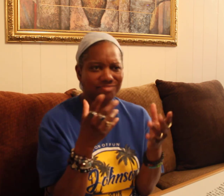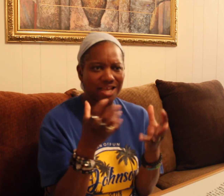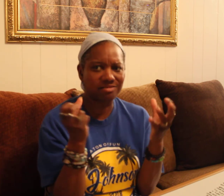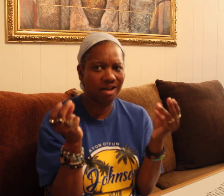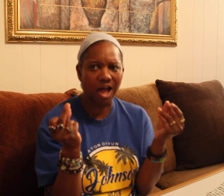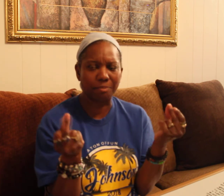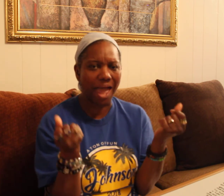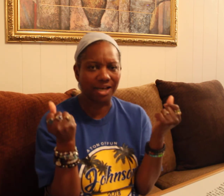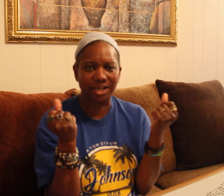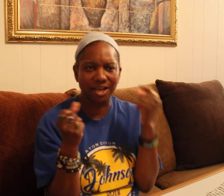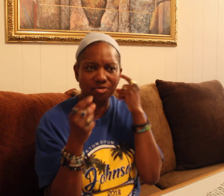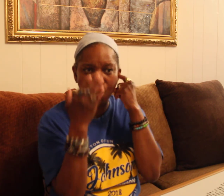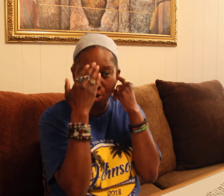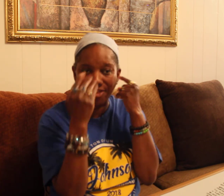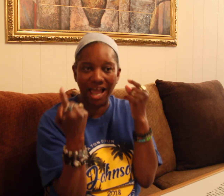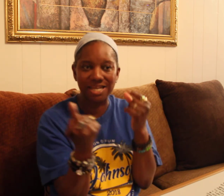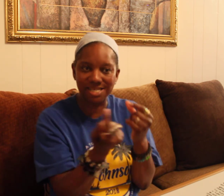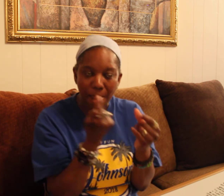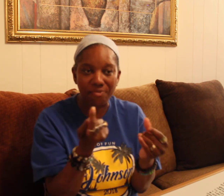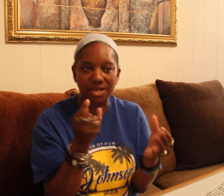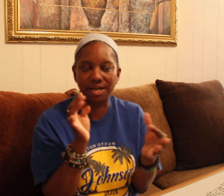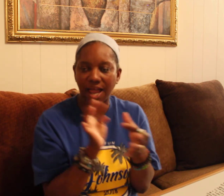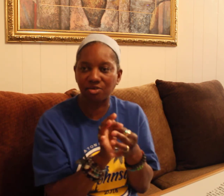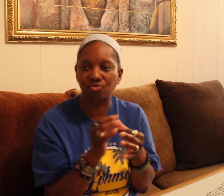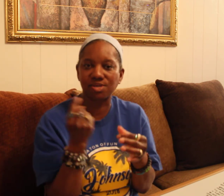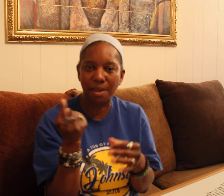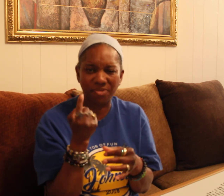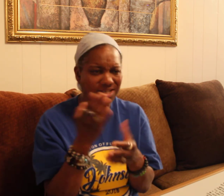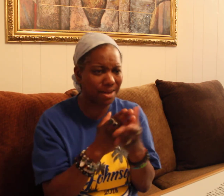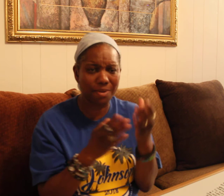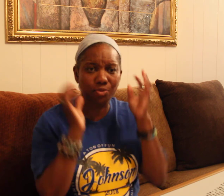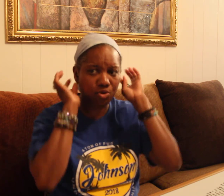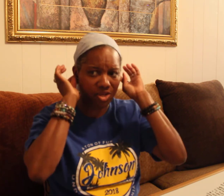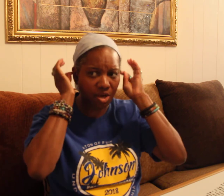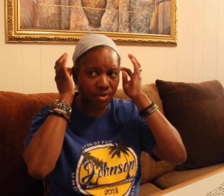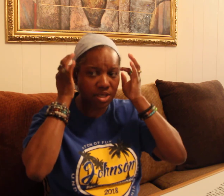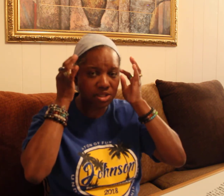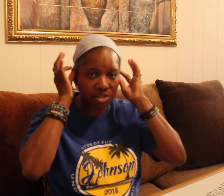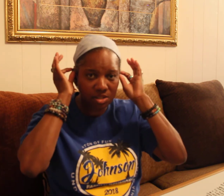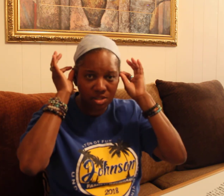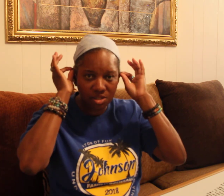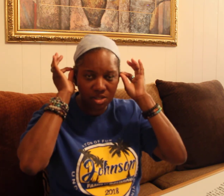That's automatically knowing they got something connected to something. Some people do the earring.